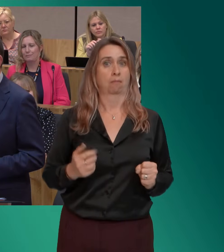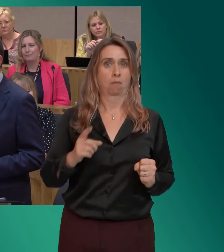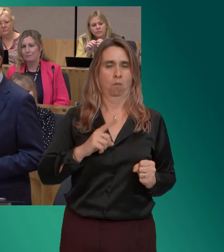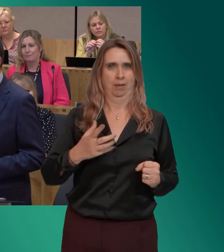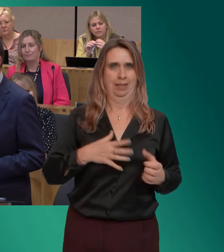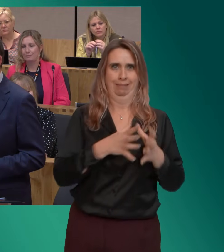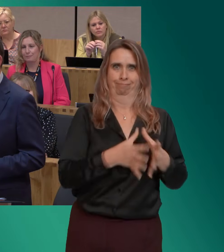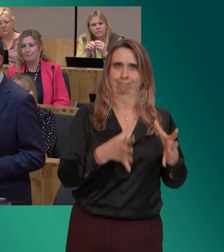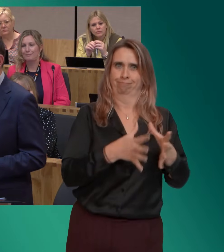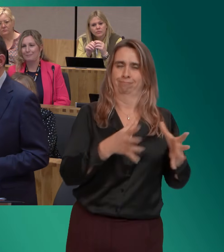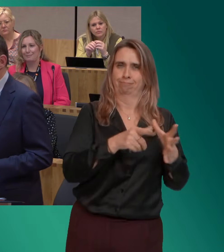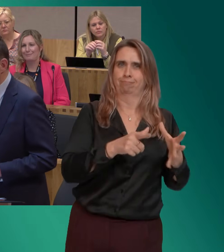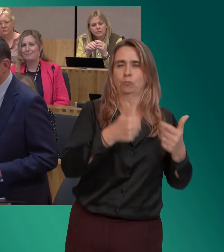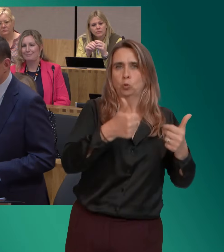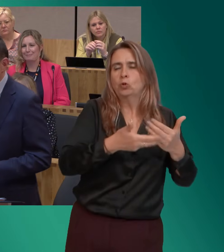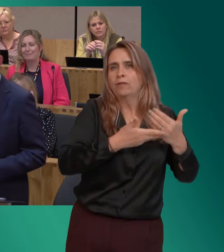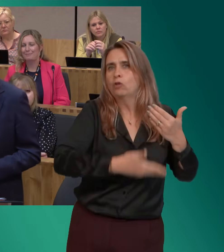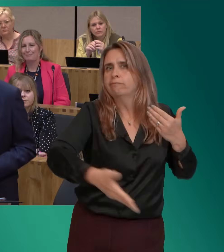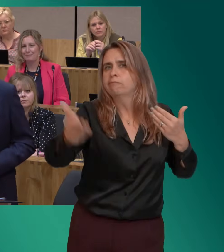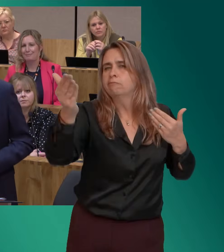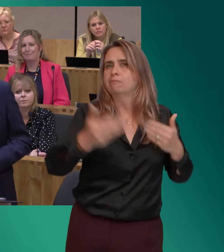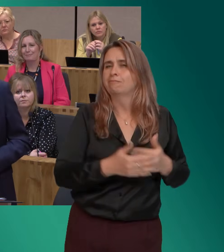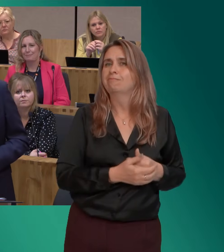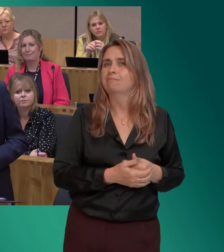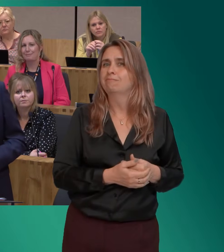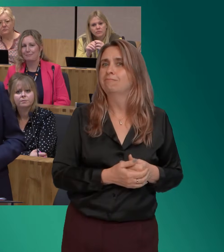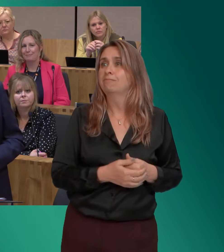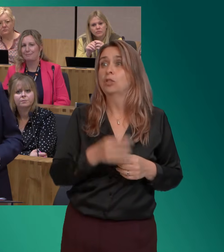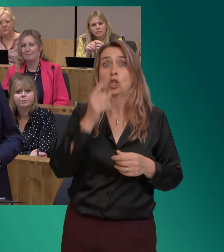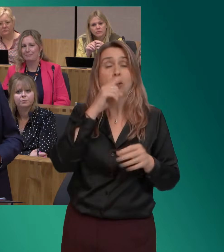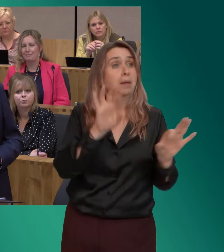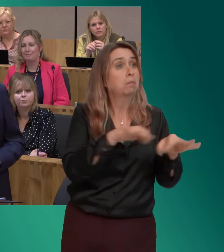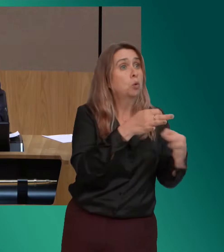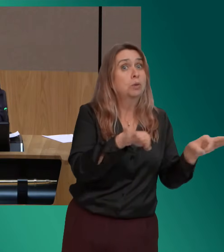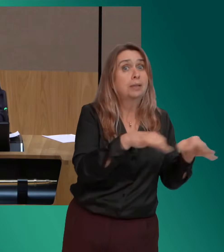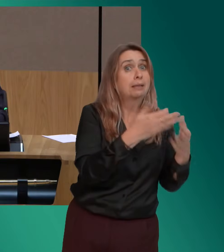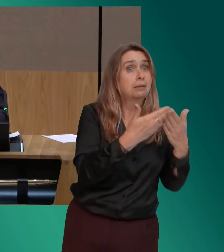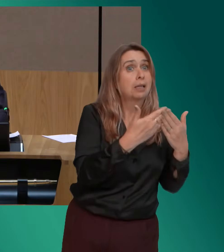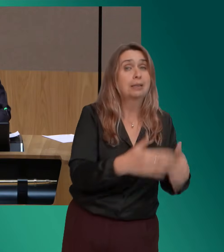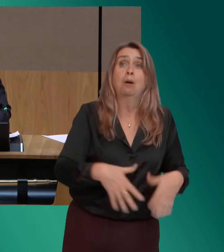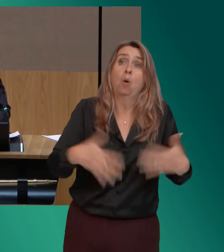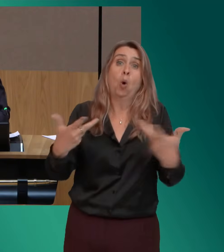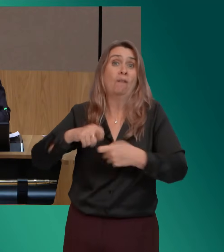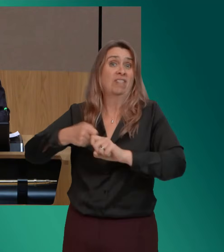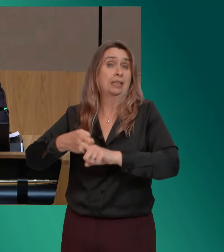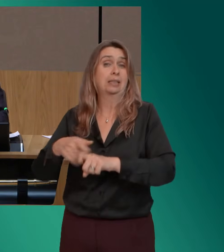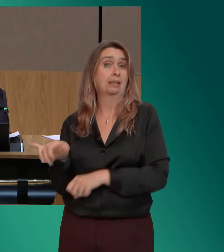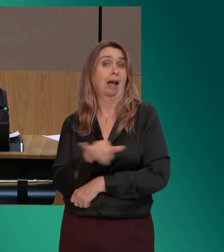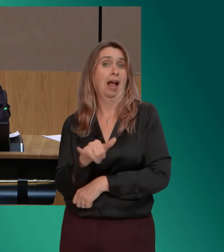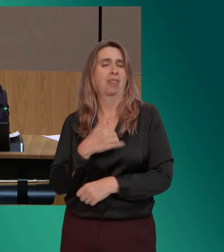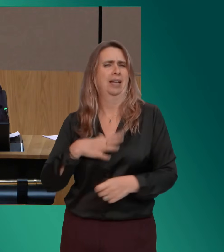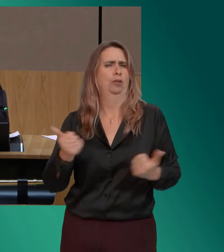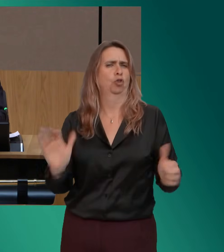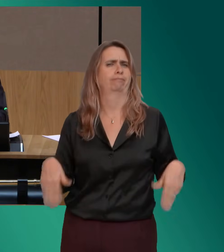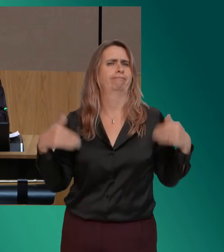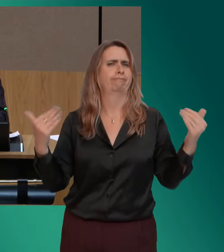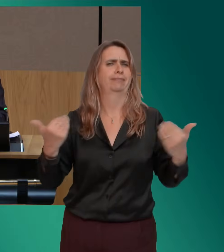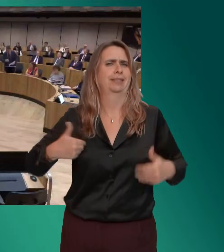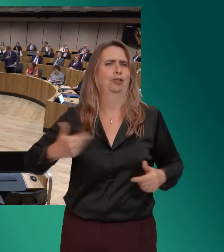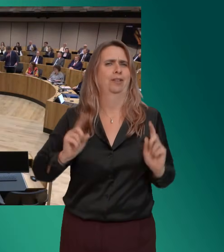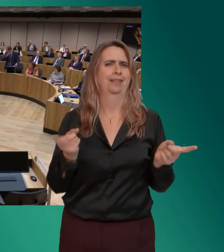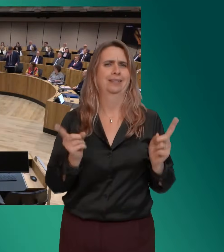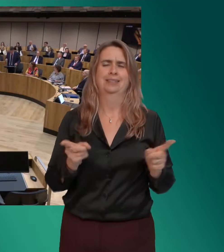generations are in good hands, whether they study physics or music. Cwestiwn 5, Letitia Gonzalez. Thank